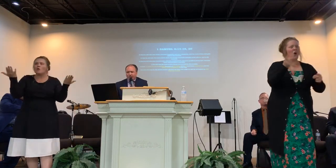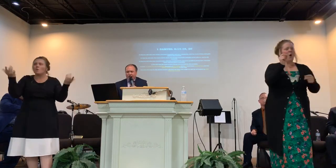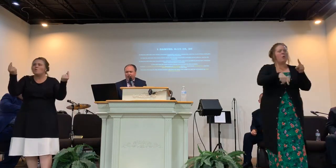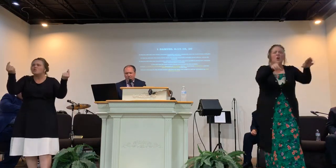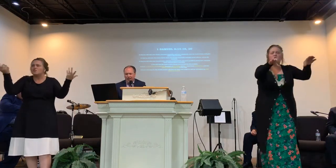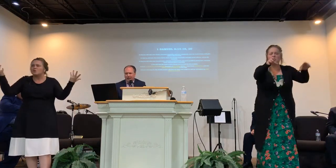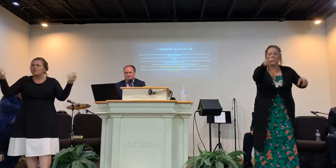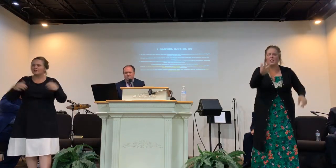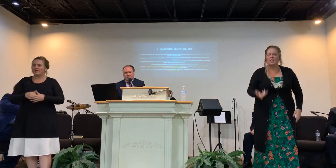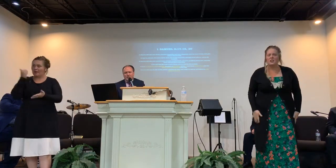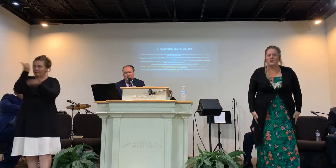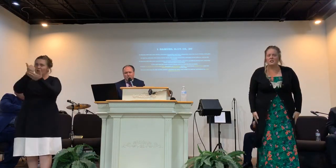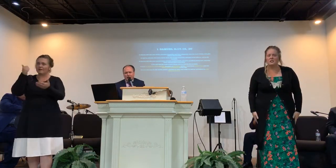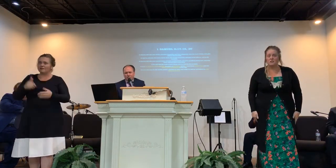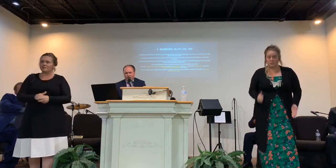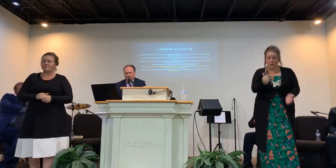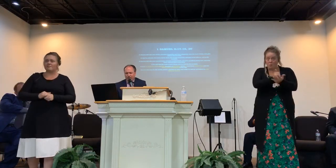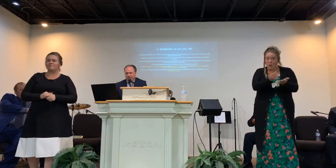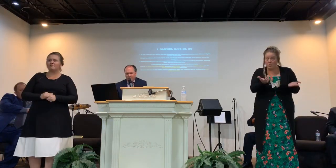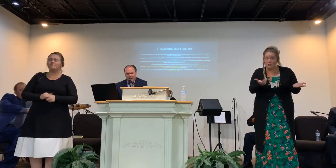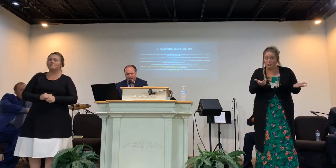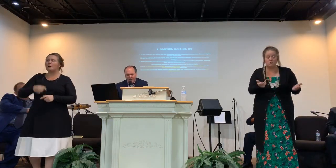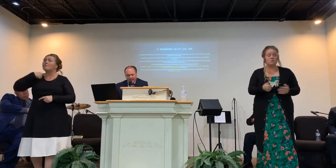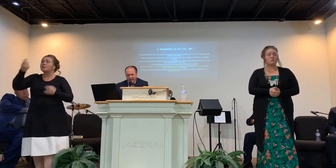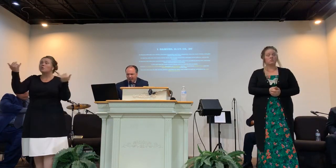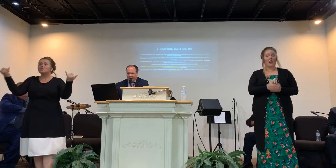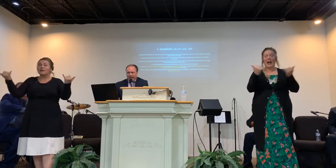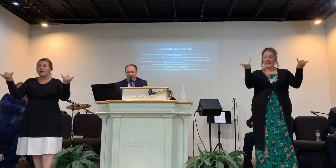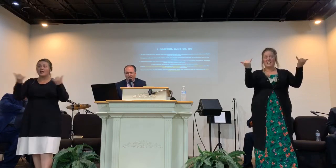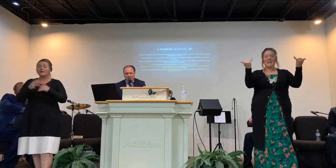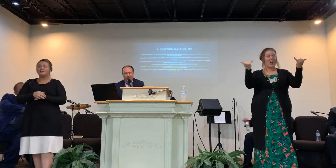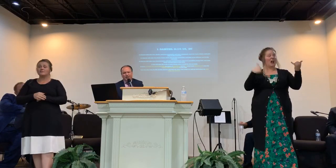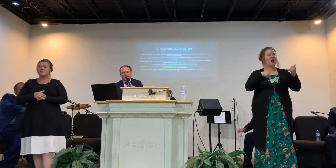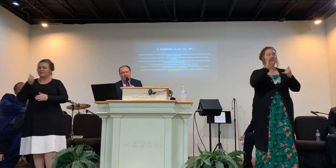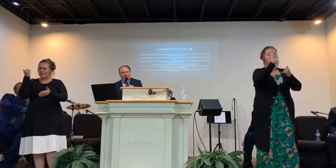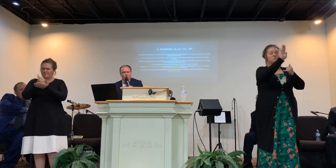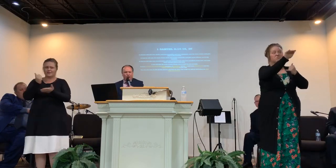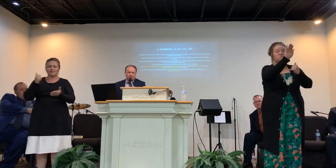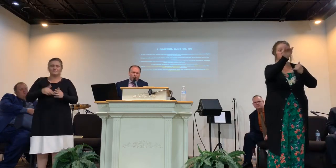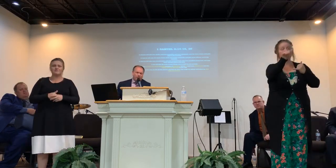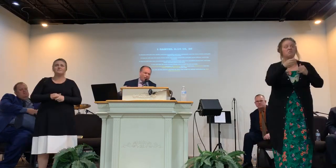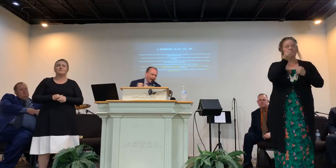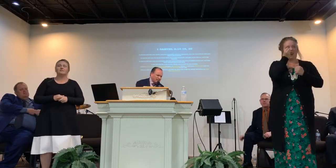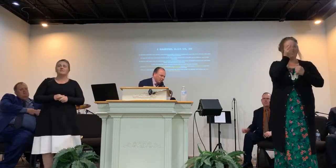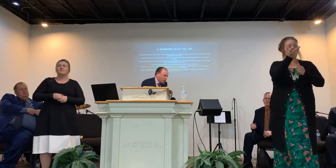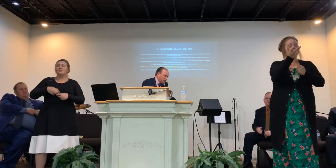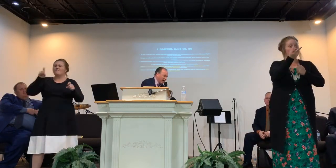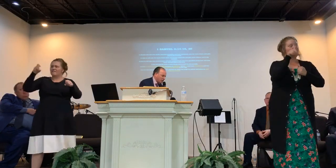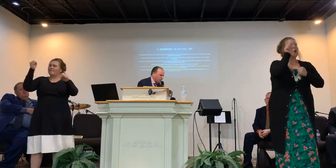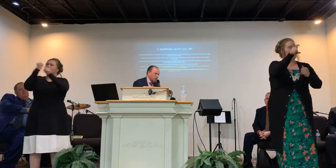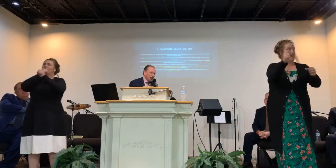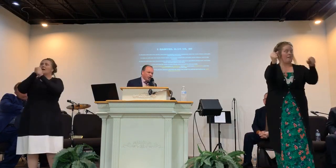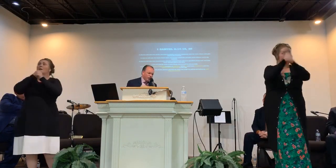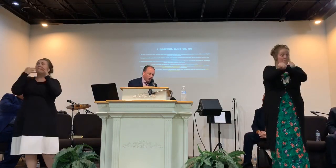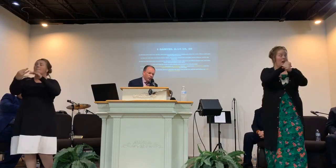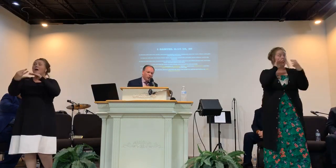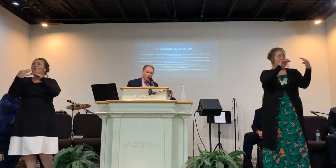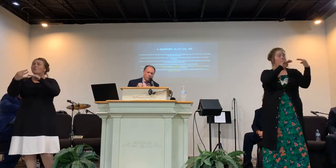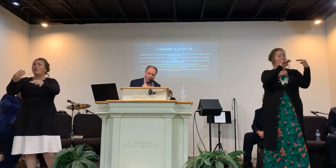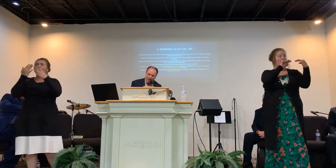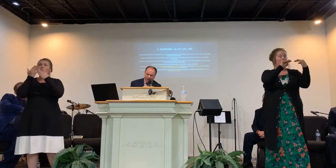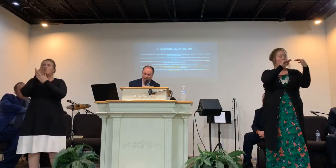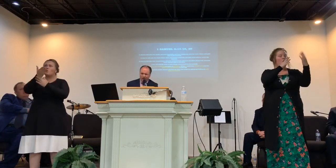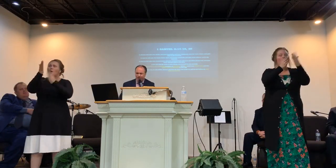doing? Amen. But I'm going to tell you today, amen, you have to fight those battles